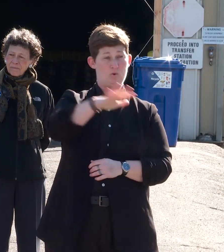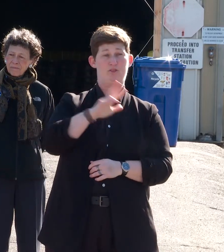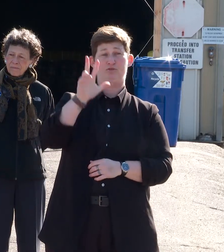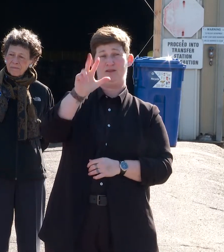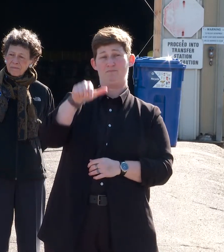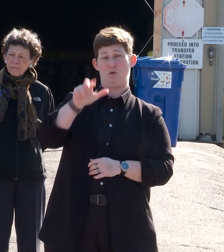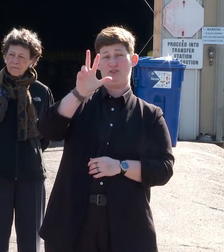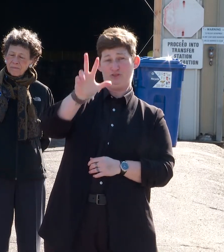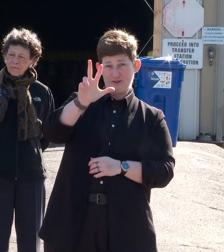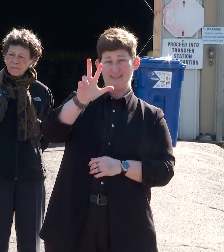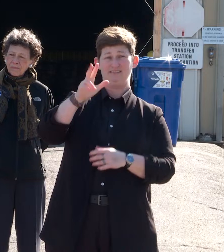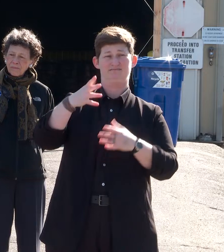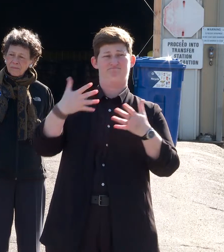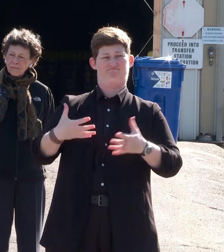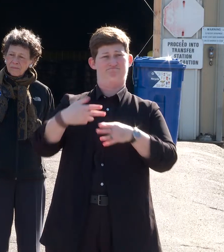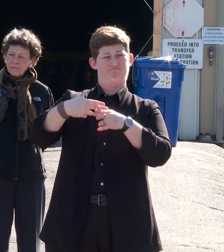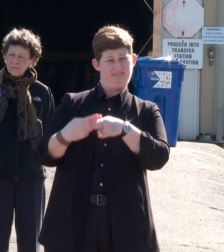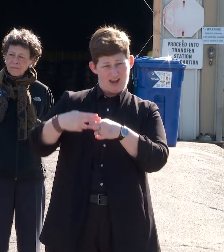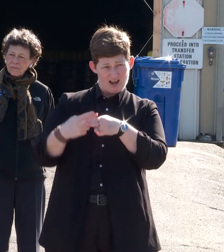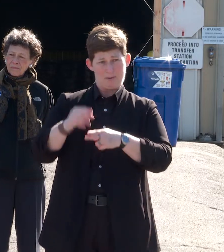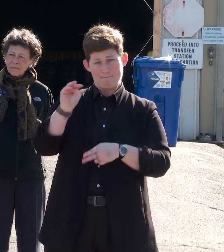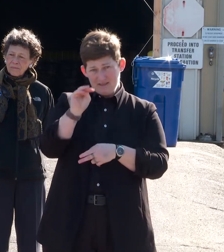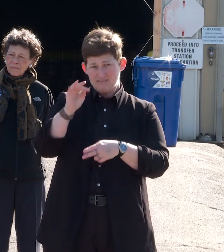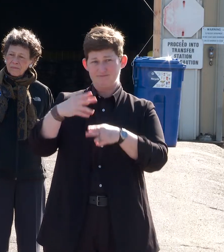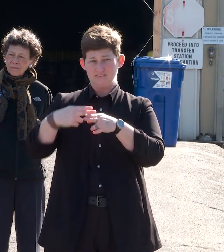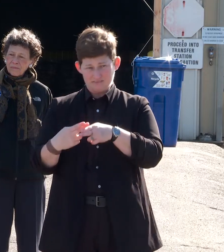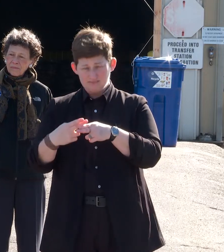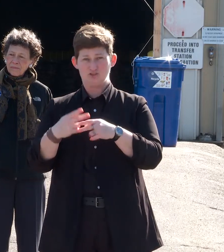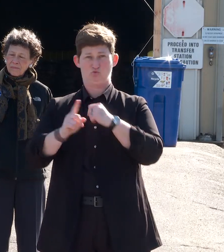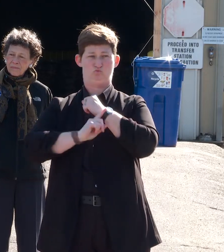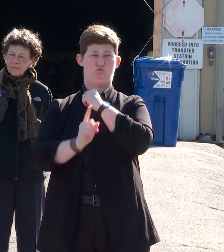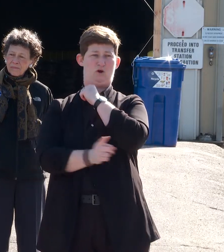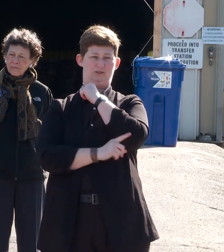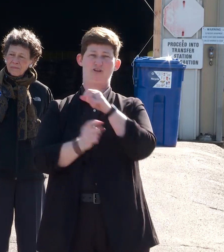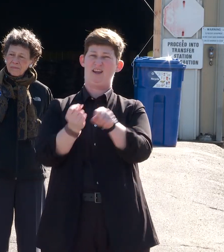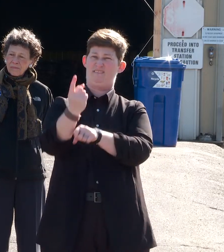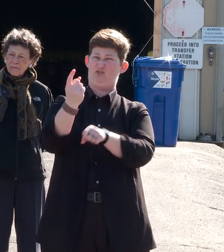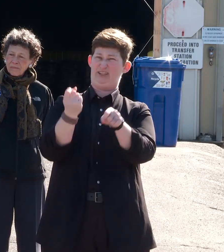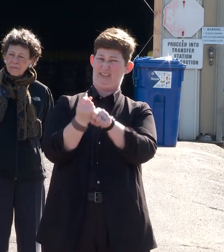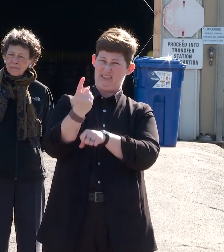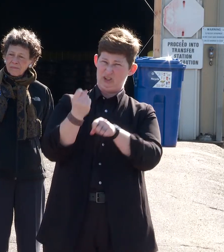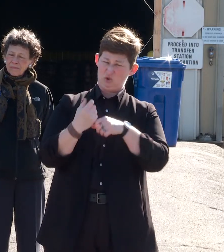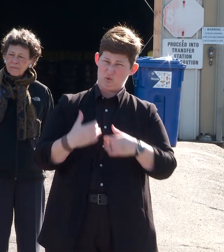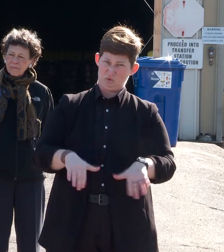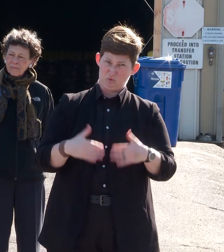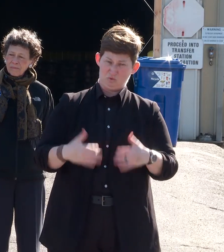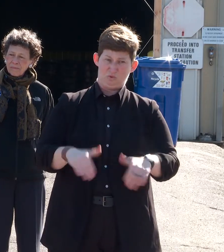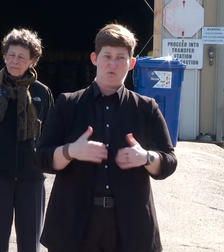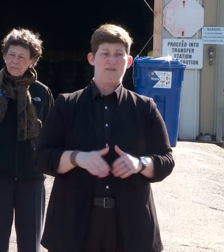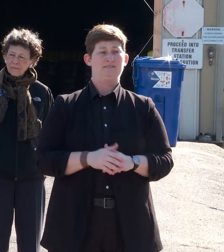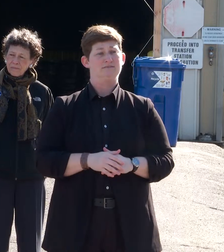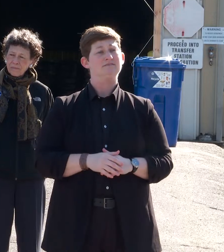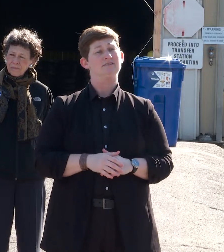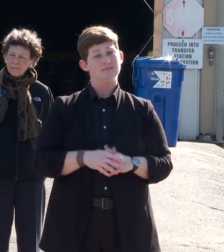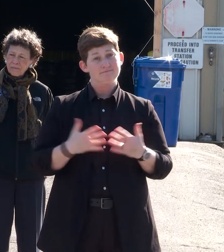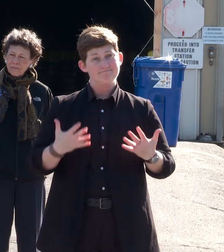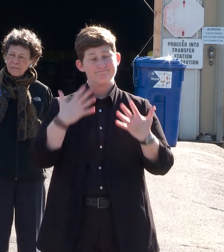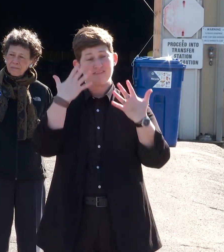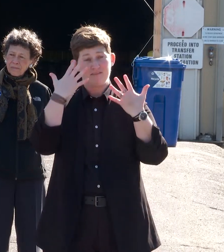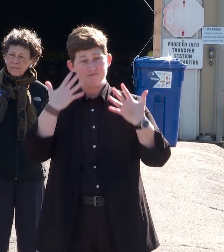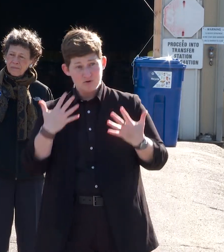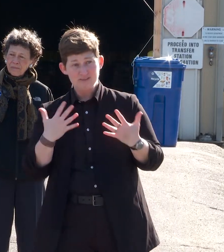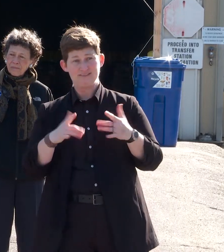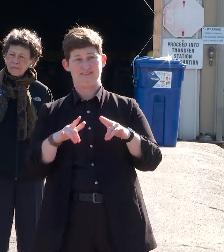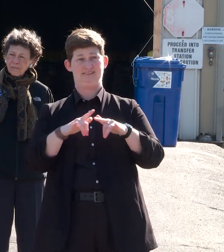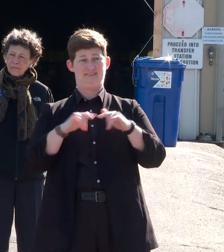year, and this number is expected to increase by 20% over the next couple decades. Unfortunately, at the same time, the